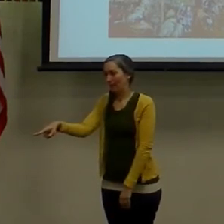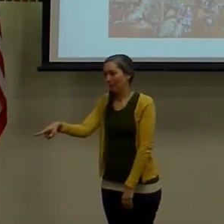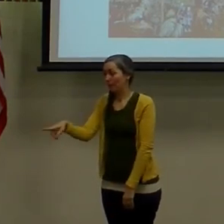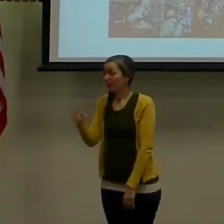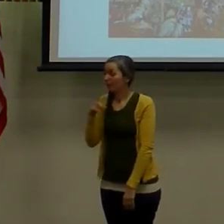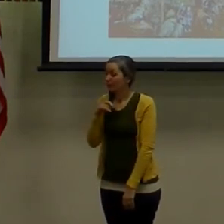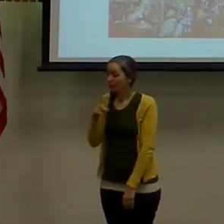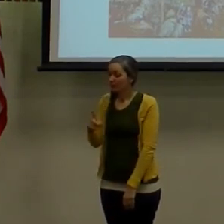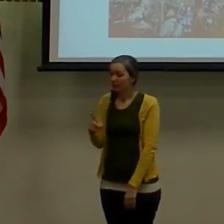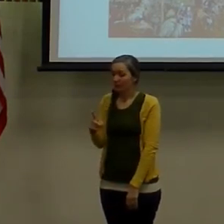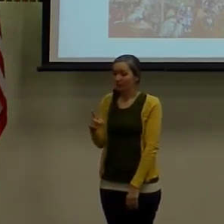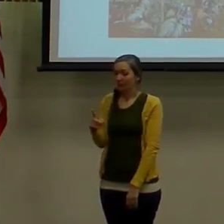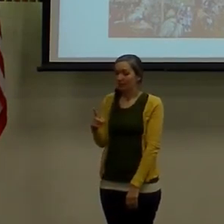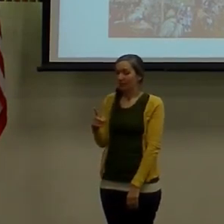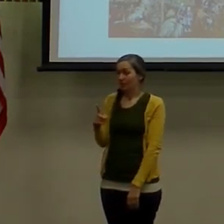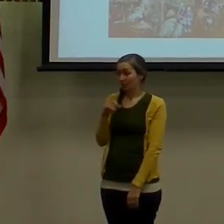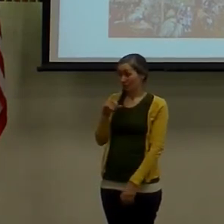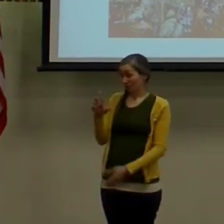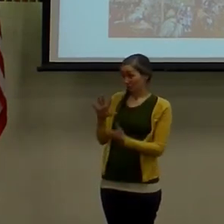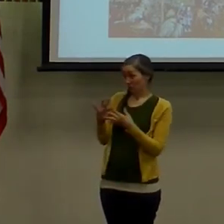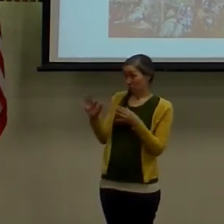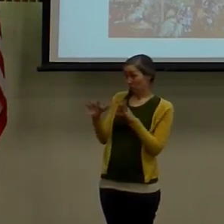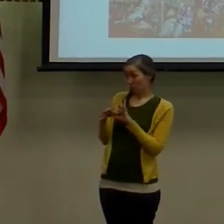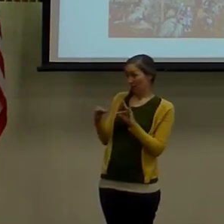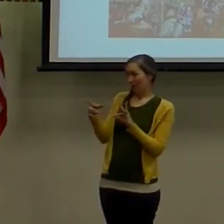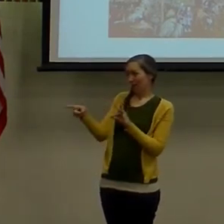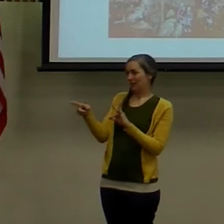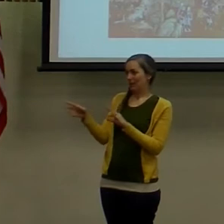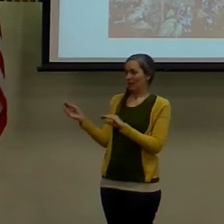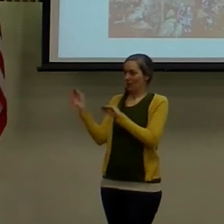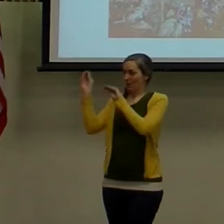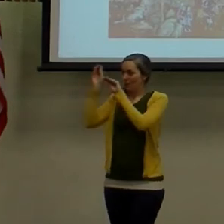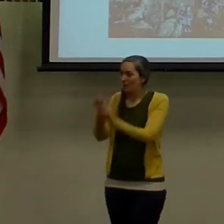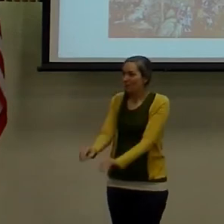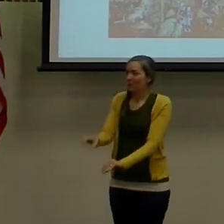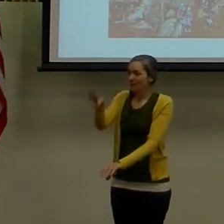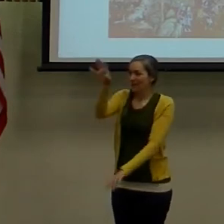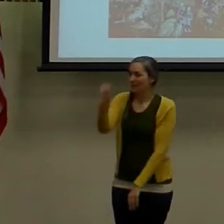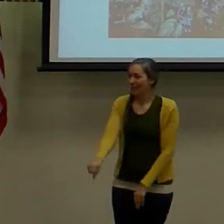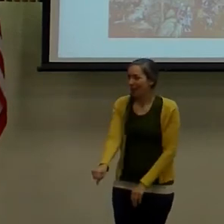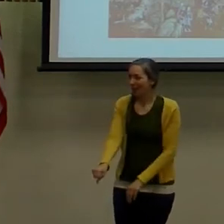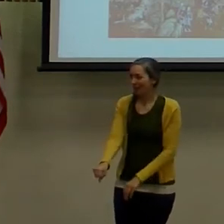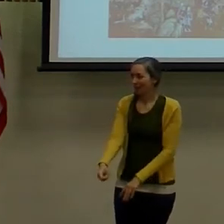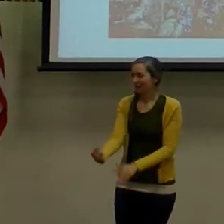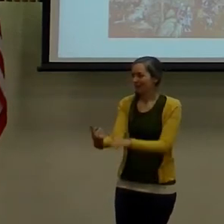really, the real story was that he moved down to the south and